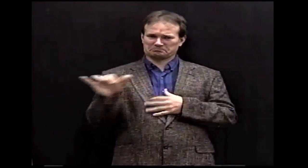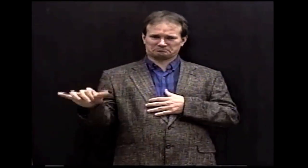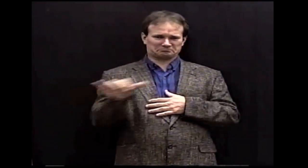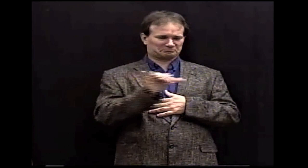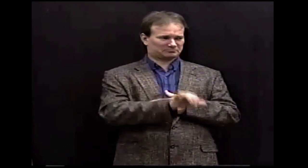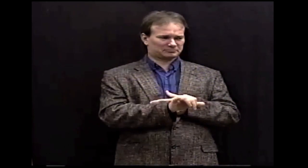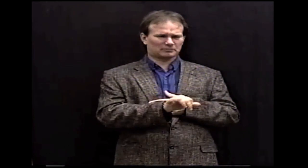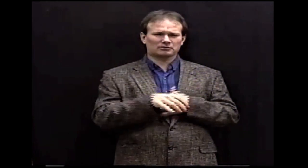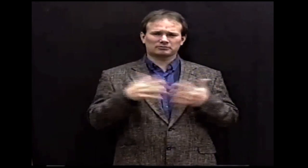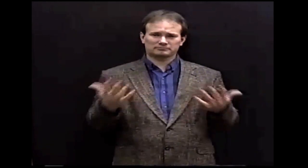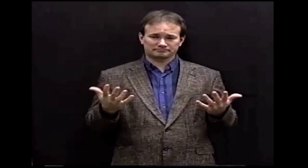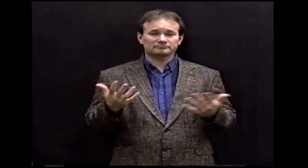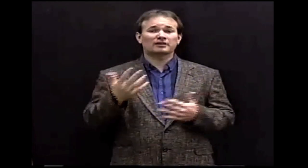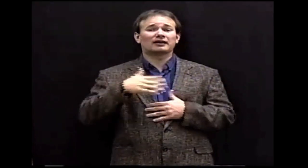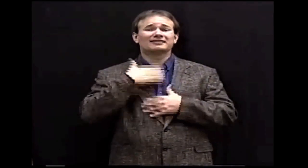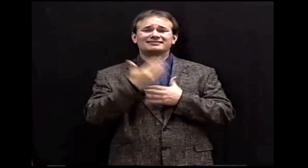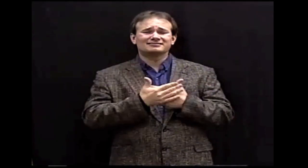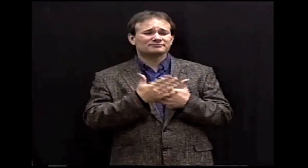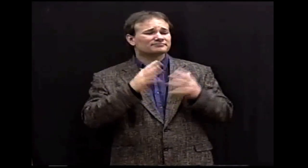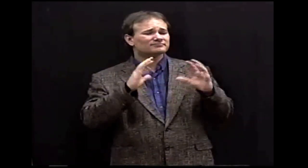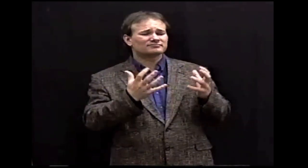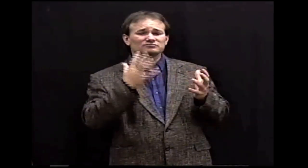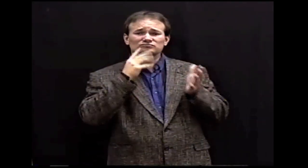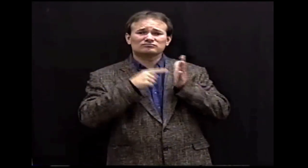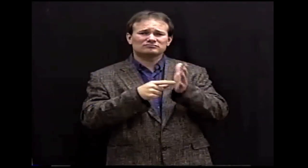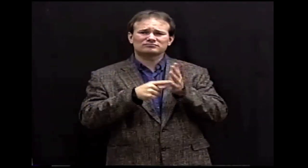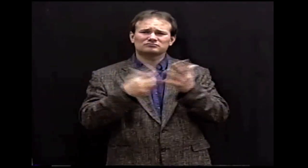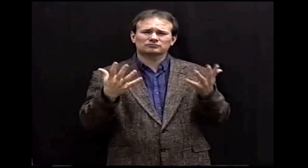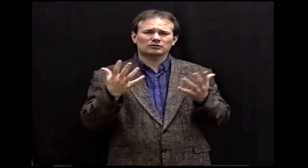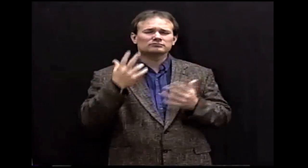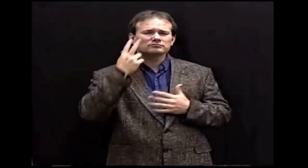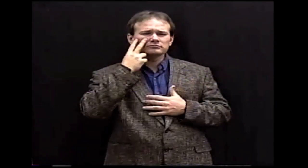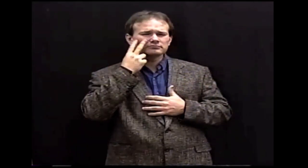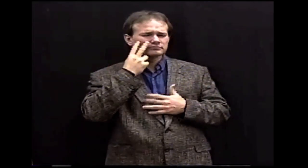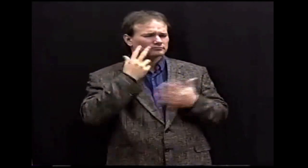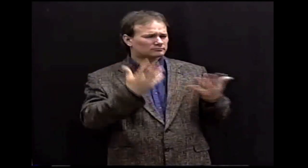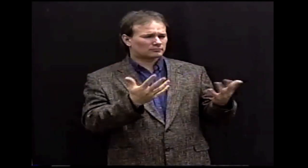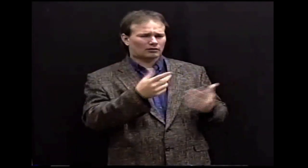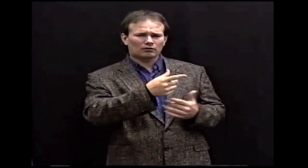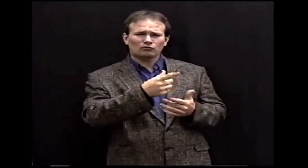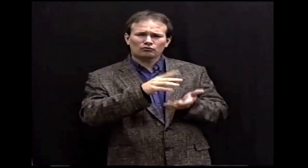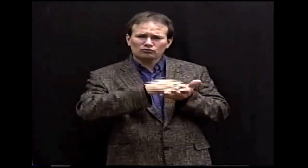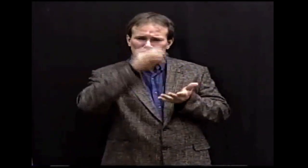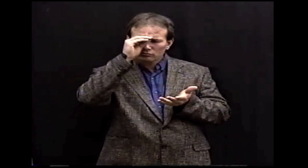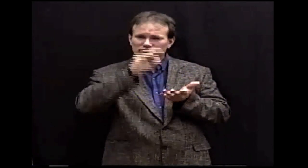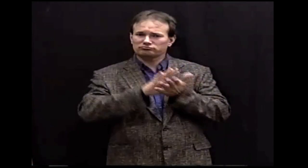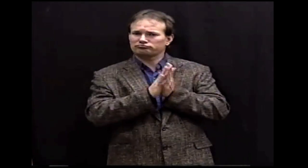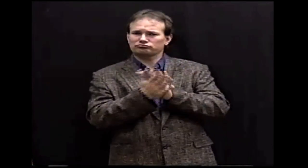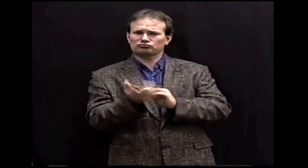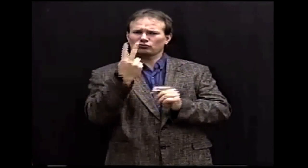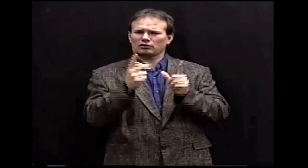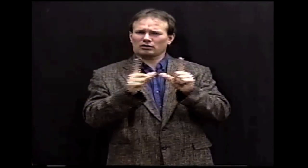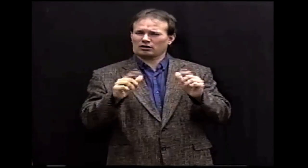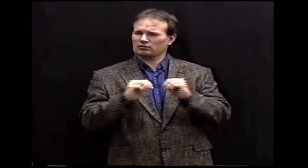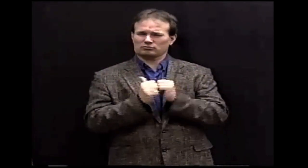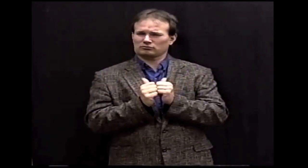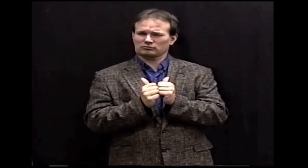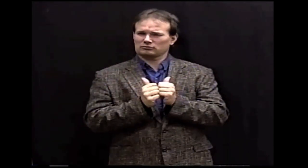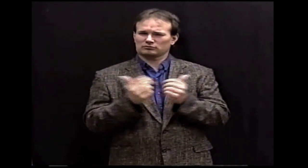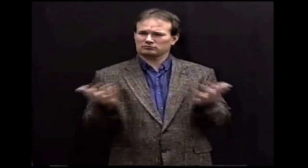The concept of bilingualism is identical whether you're talking about non-deaf, deaf, and other languages. So now we're going to discuss how you can learn two languages